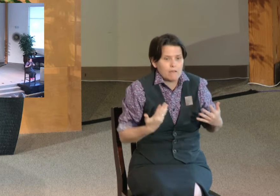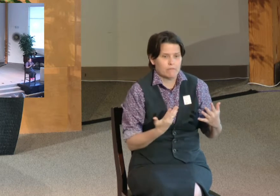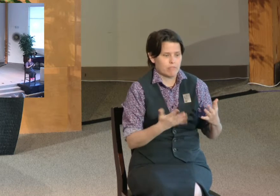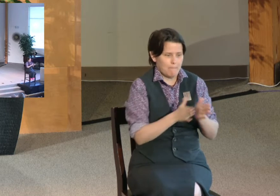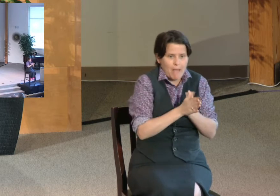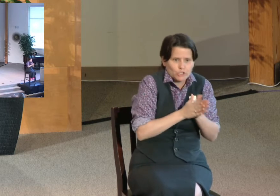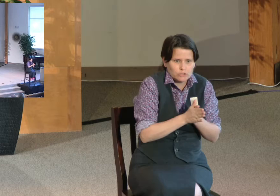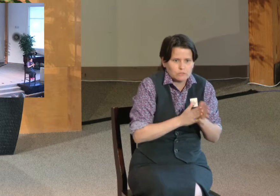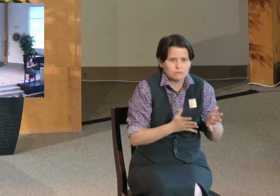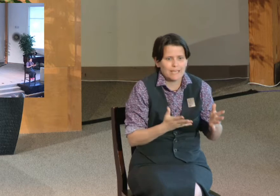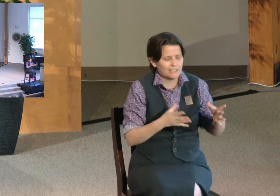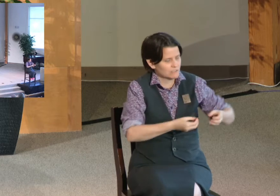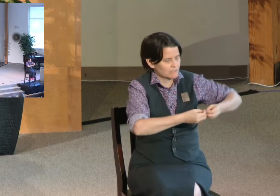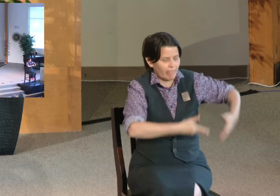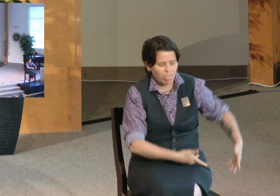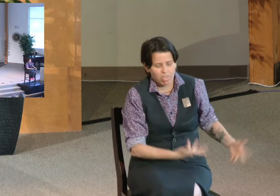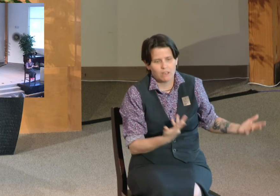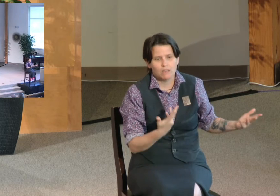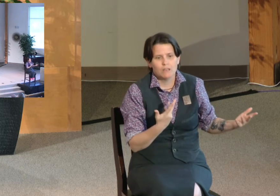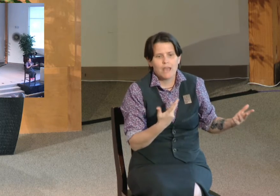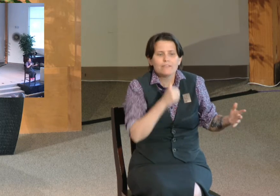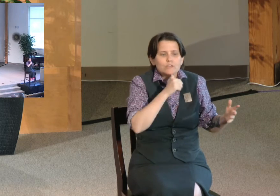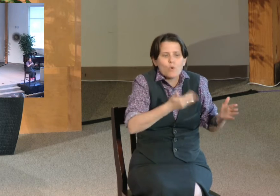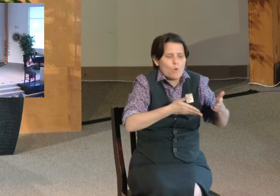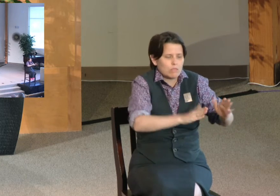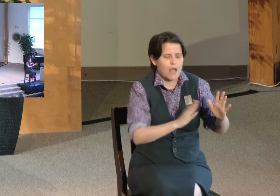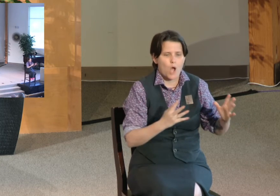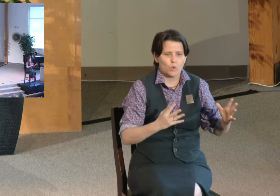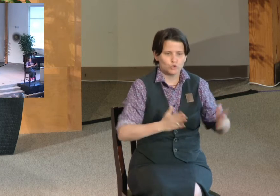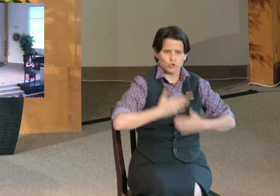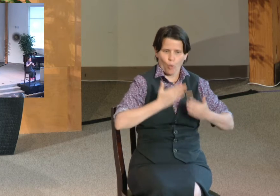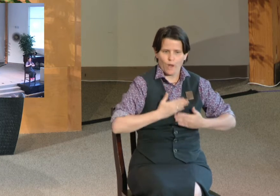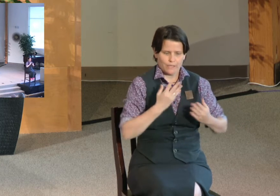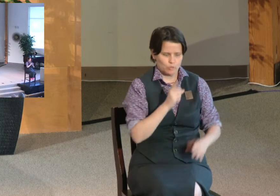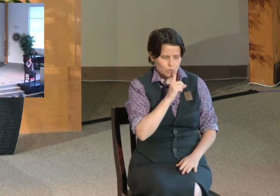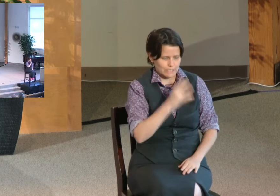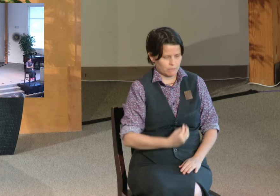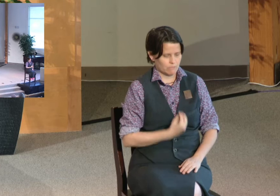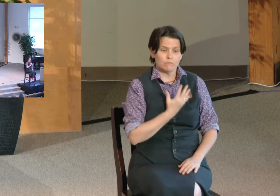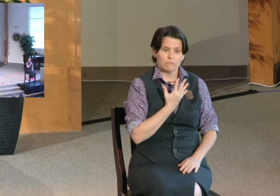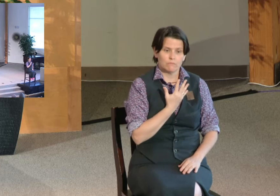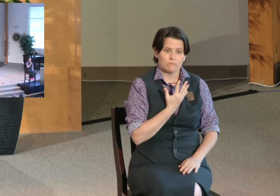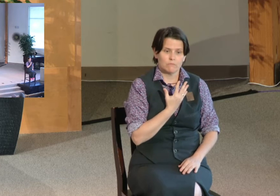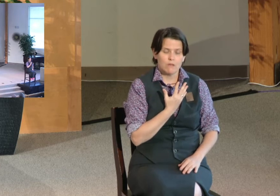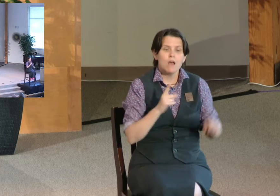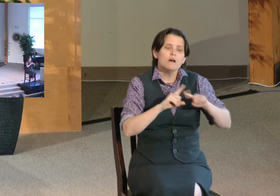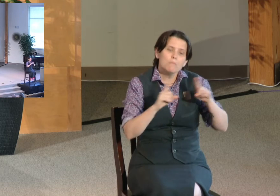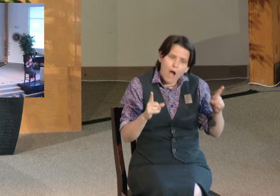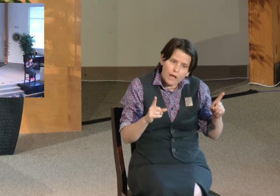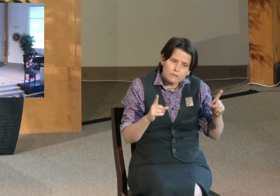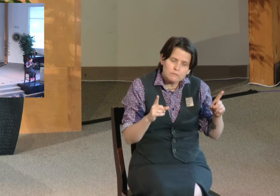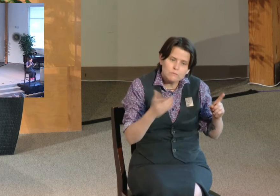their life. But here's the good news that I promised you on each of these archetypes. You can shift, you